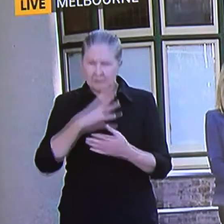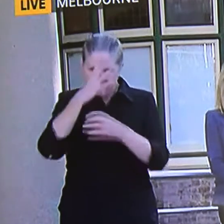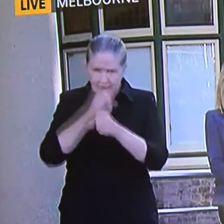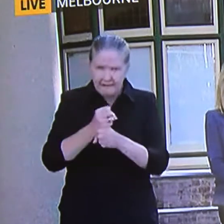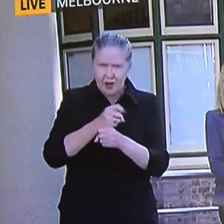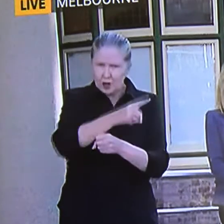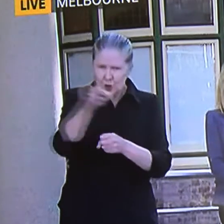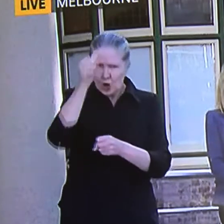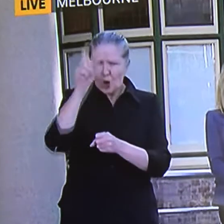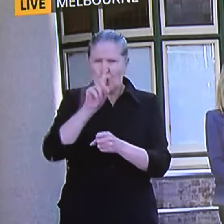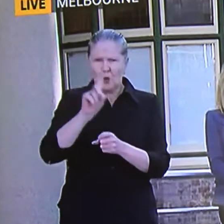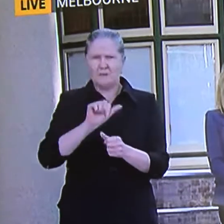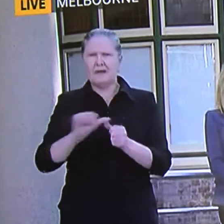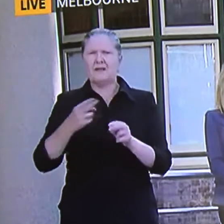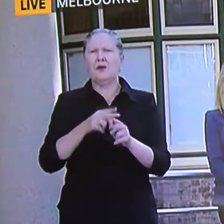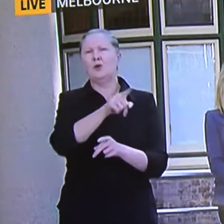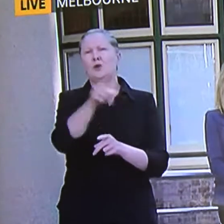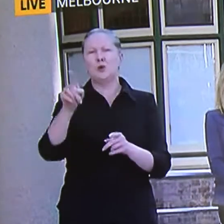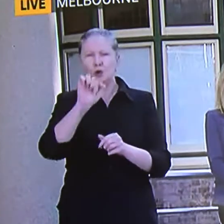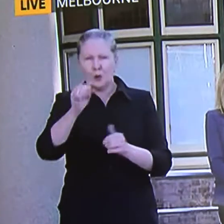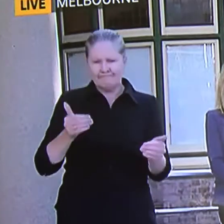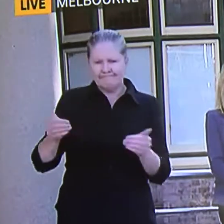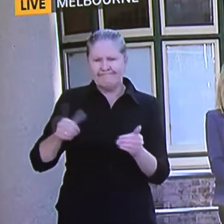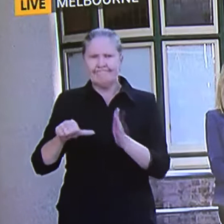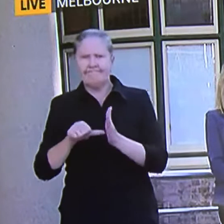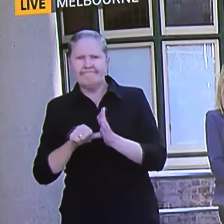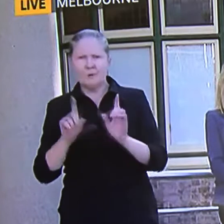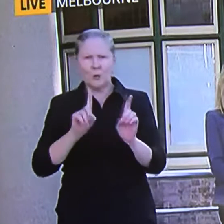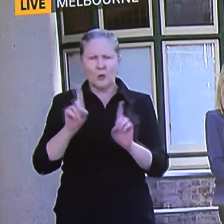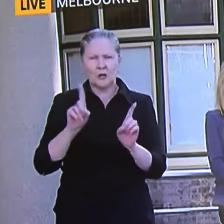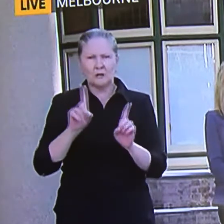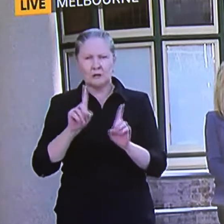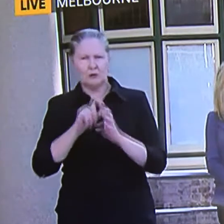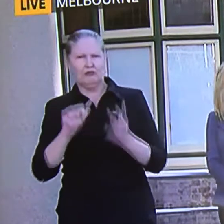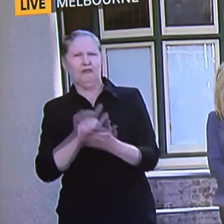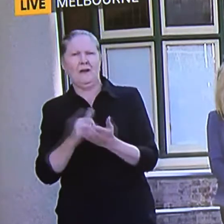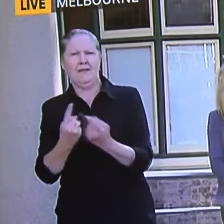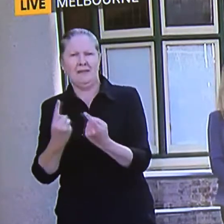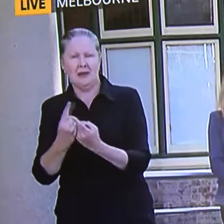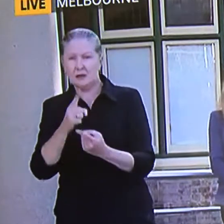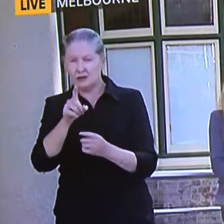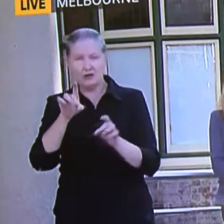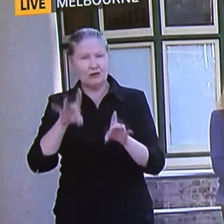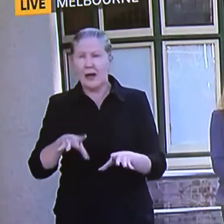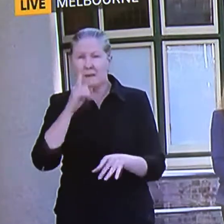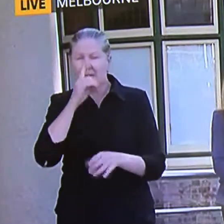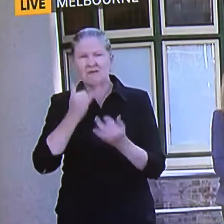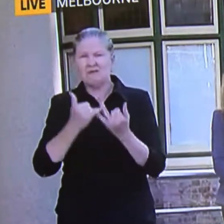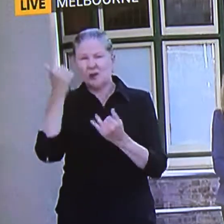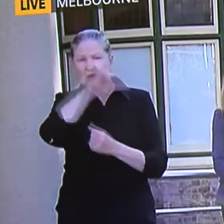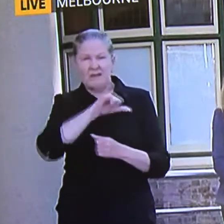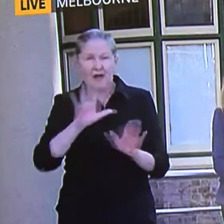with their own money. It is their funding, their money, and Australians are very wise, and we should